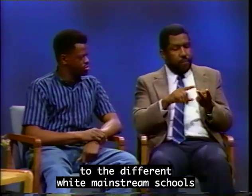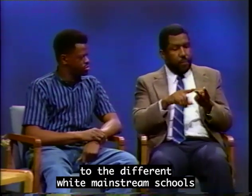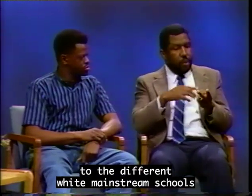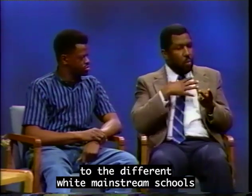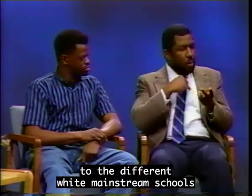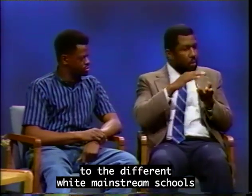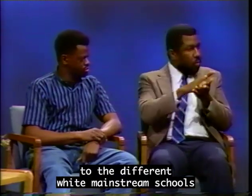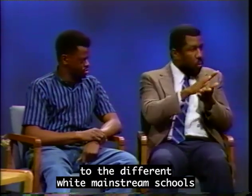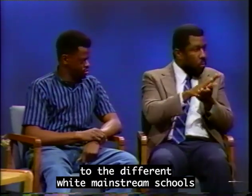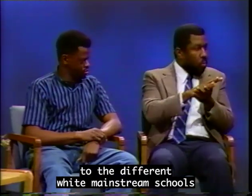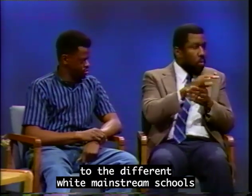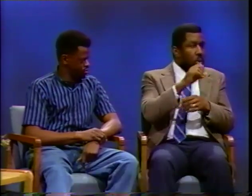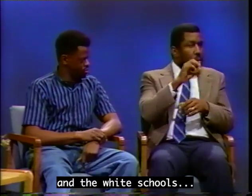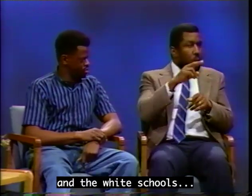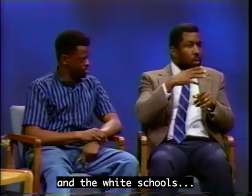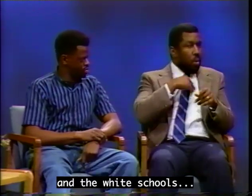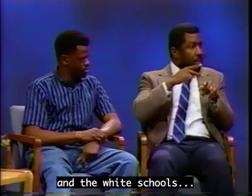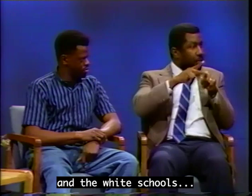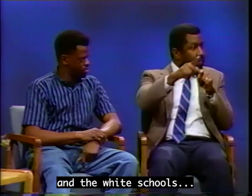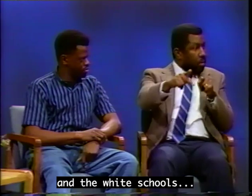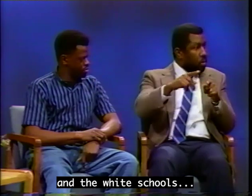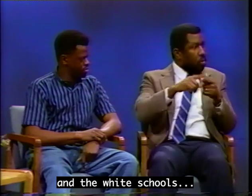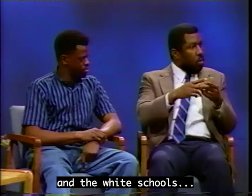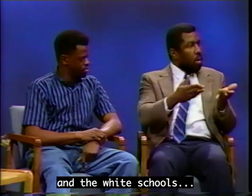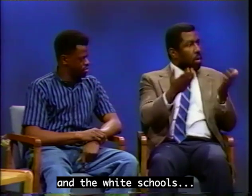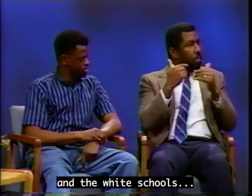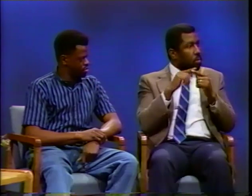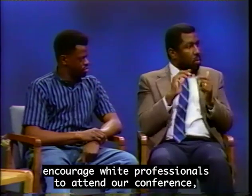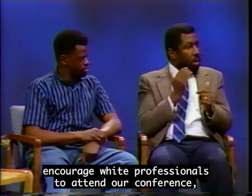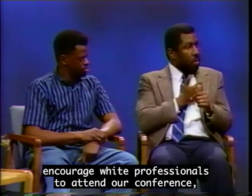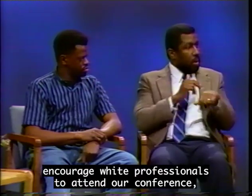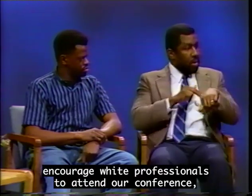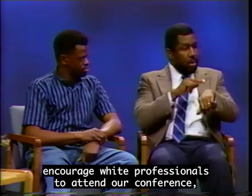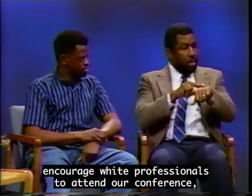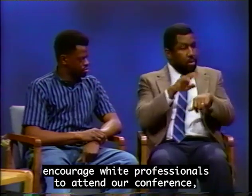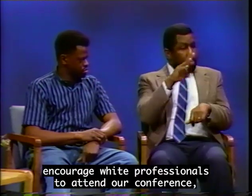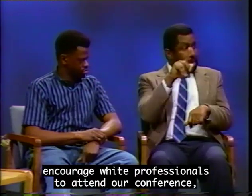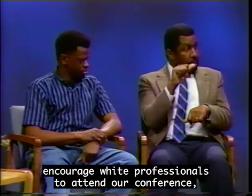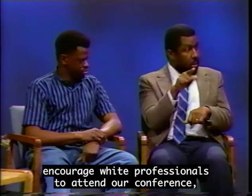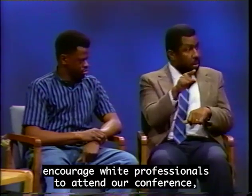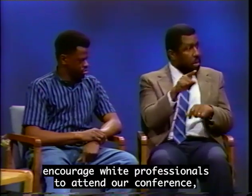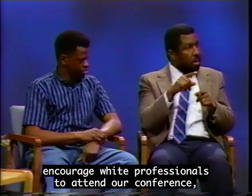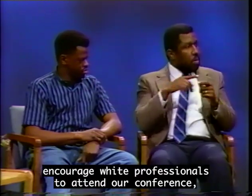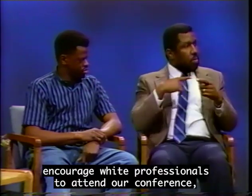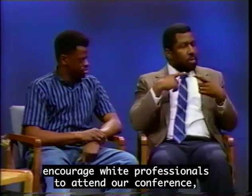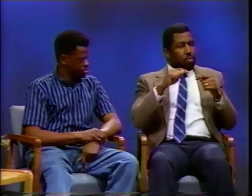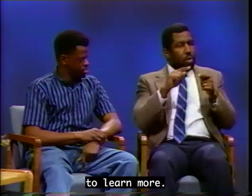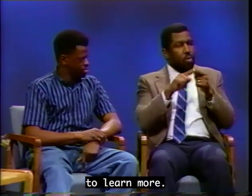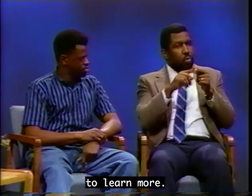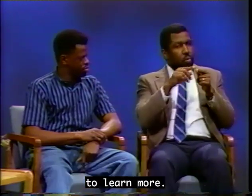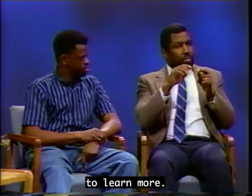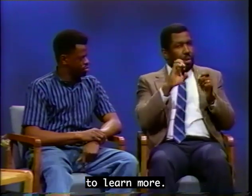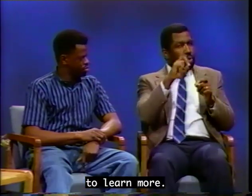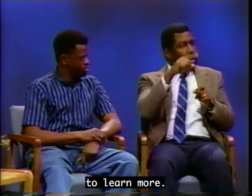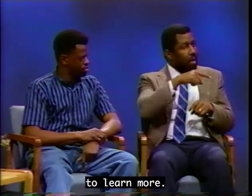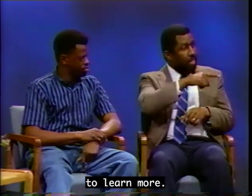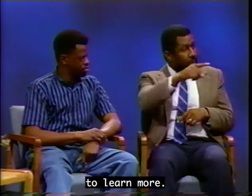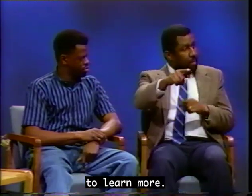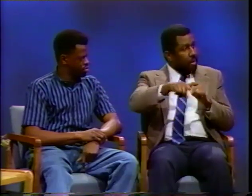white mainstream schools and the white schools, encourage white professionals to attend our conference, to learn more.